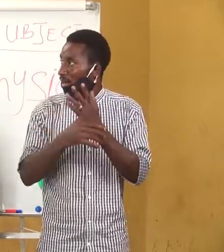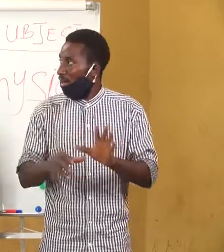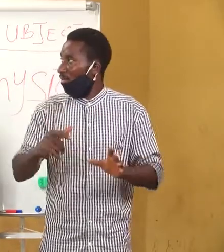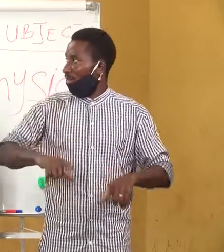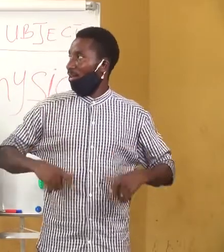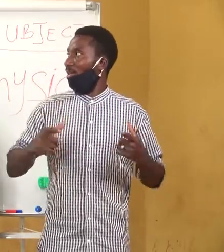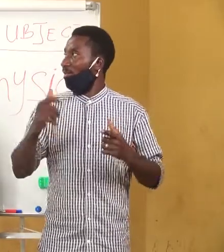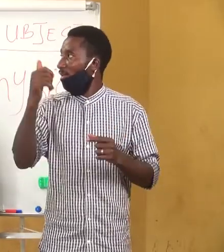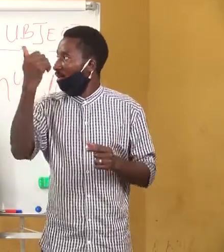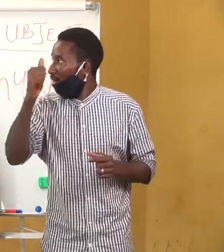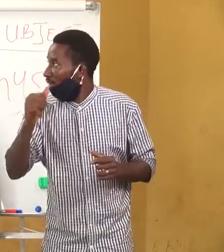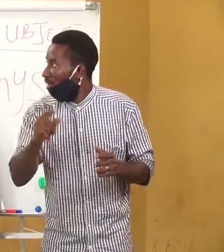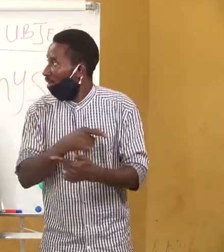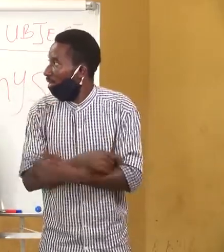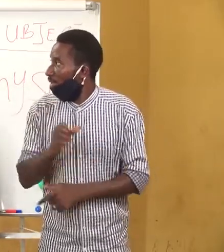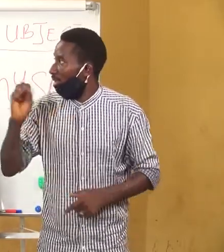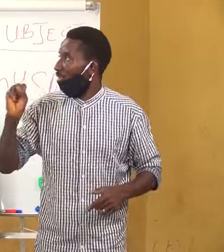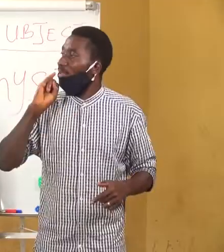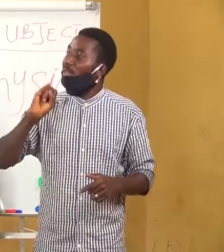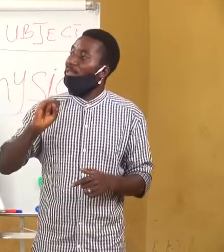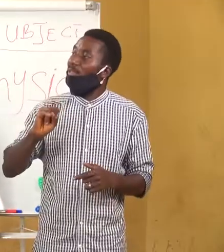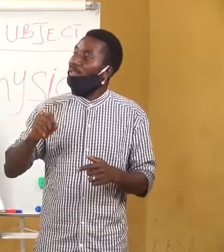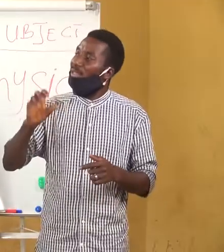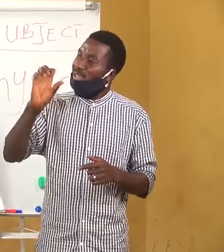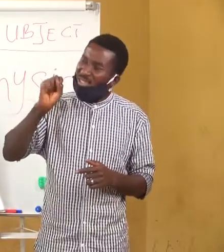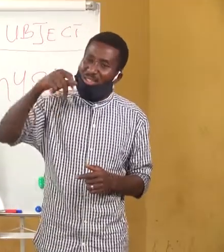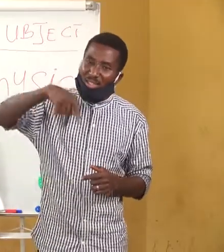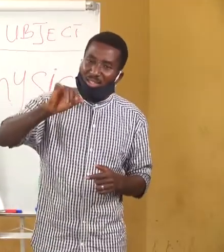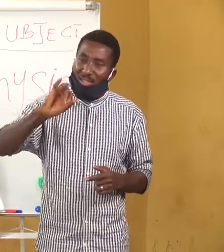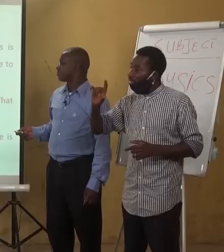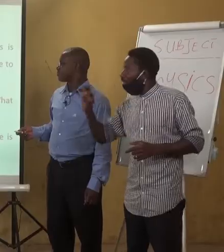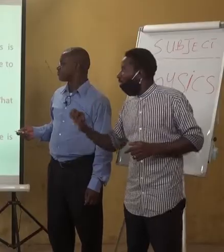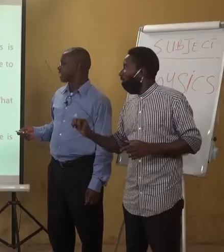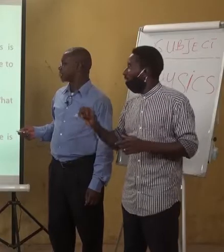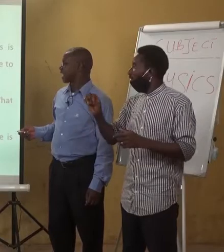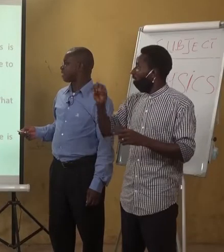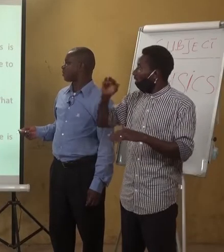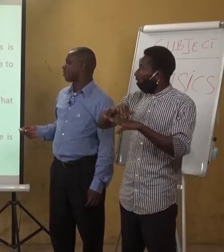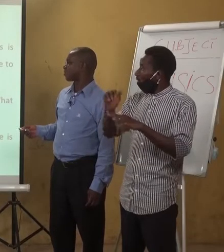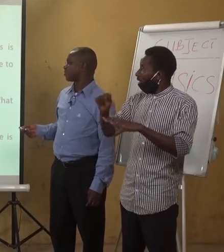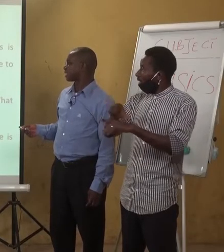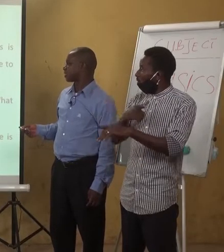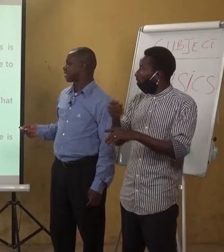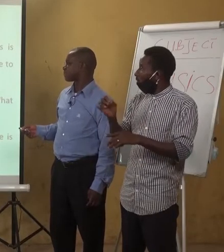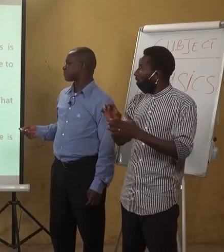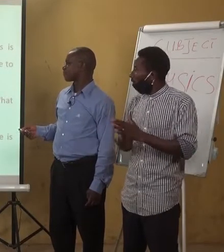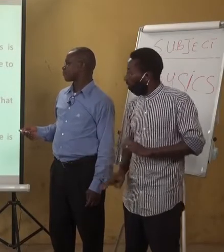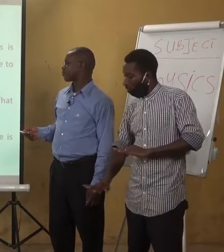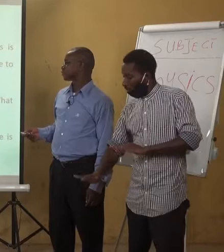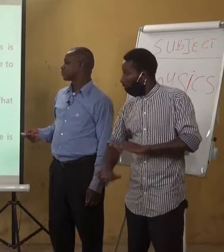How long will it take to disintegrate 3.5 grams of the